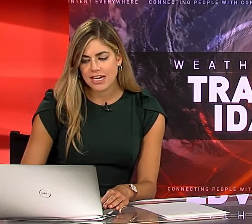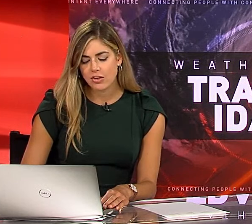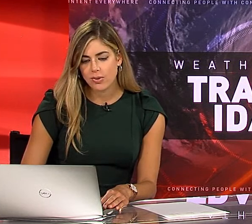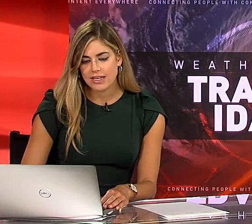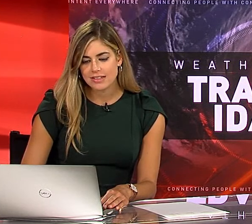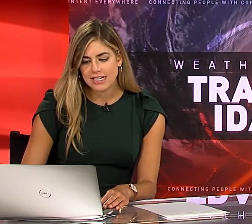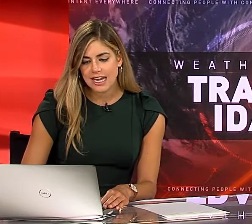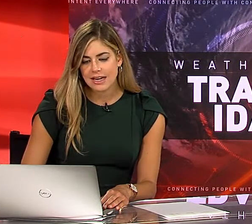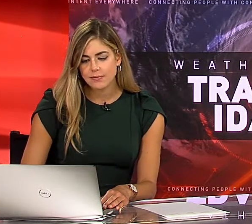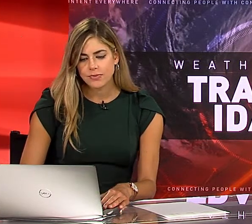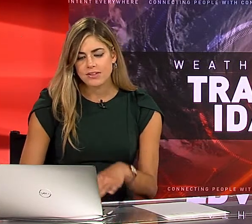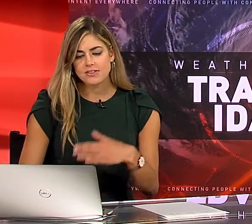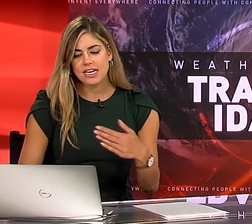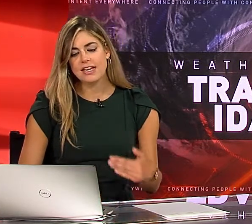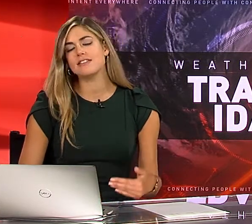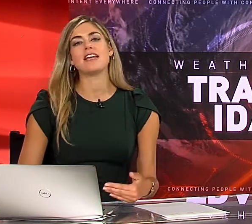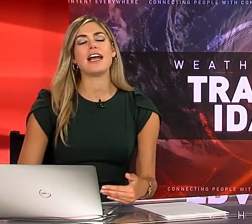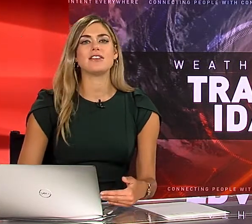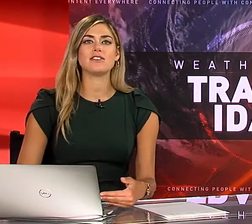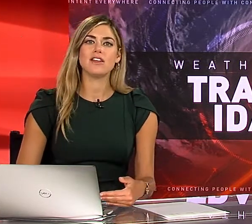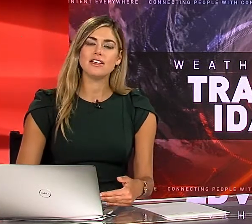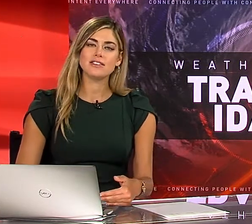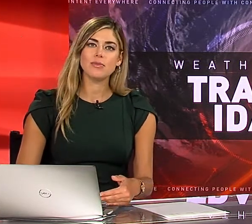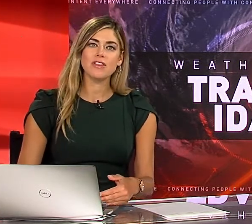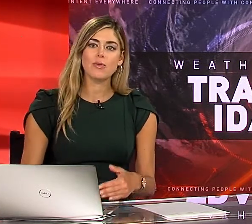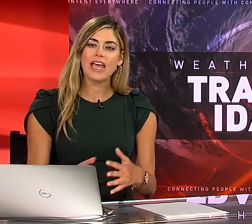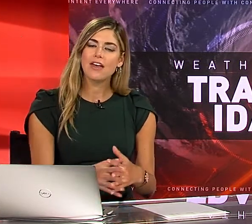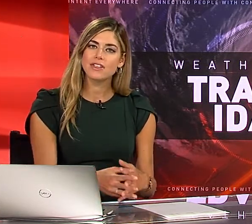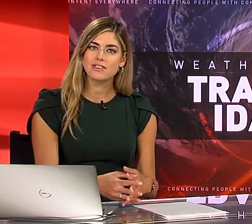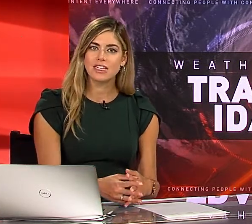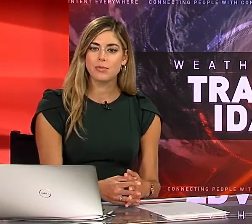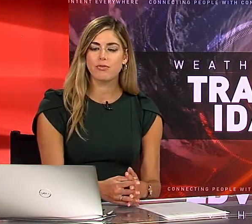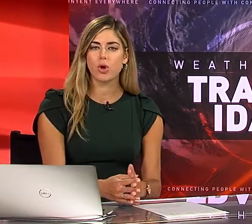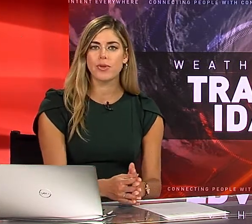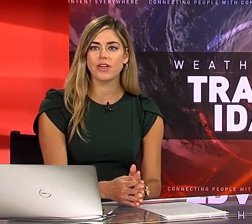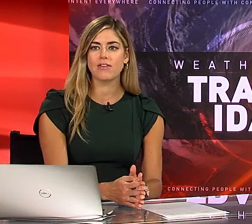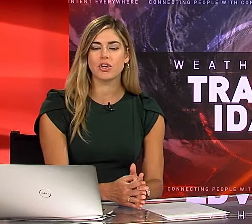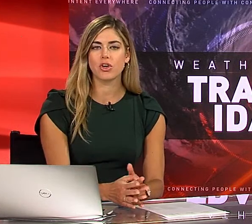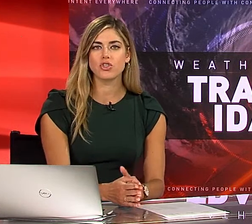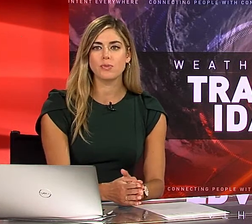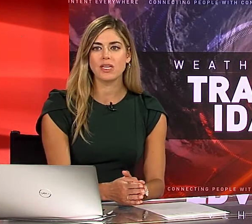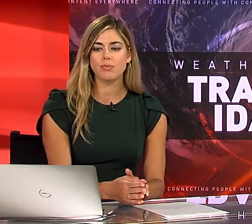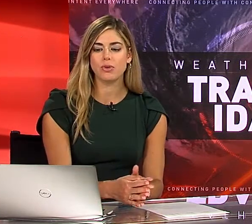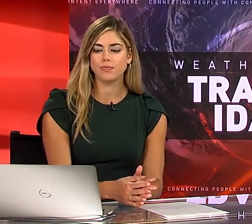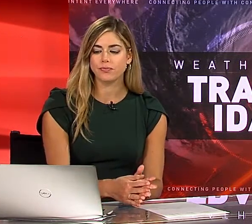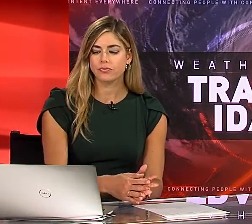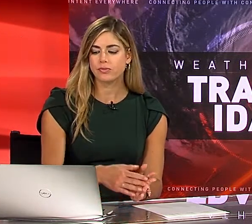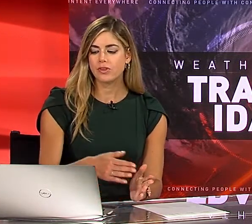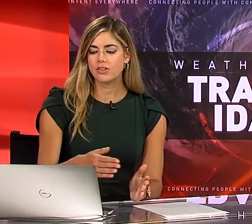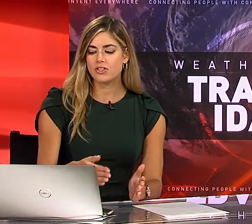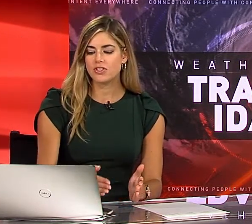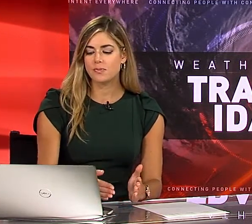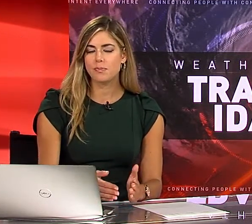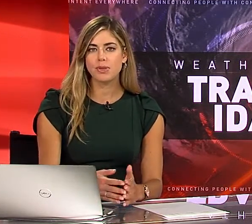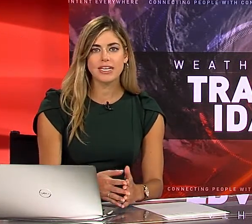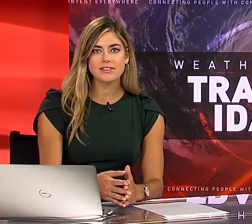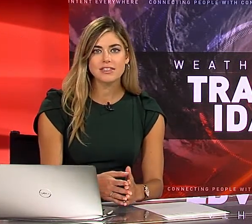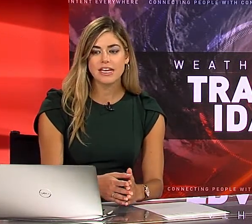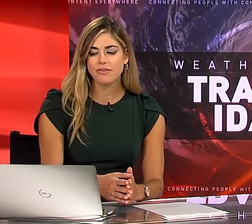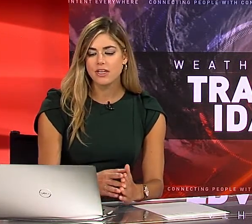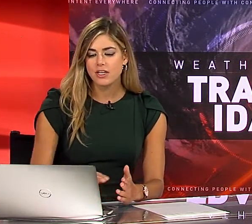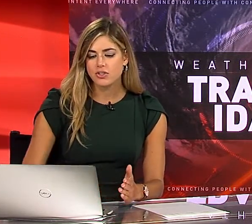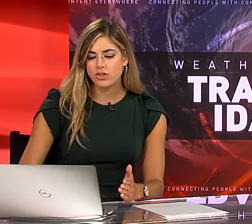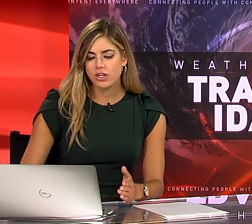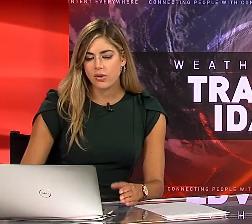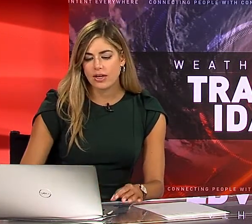big takeaways, again, stay inside. This is not something that we haven't seen before, but the governor urging people to just play it